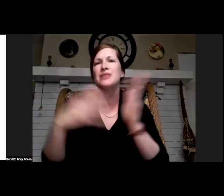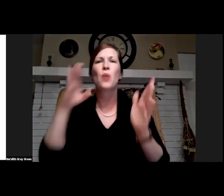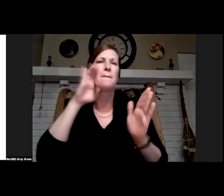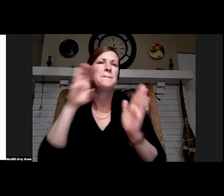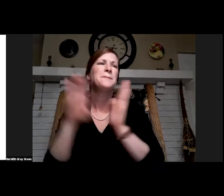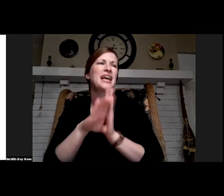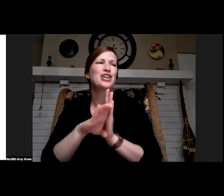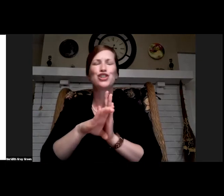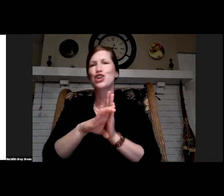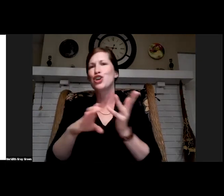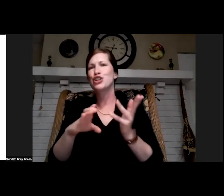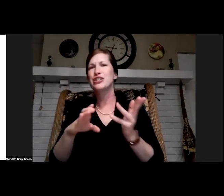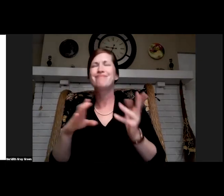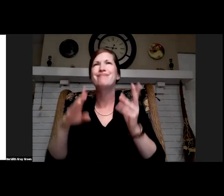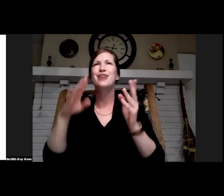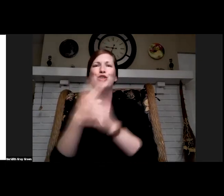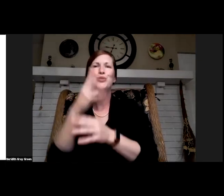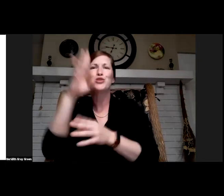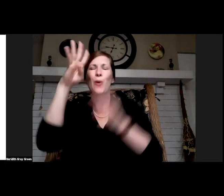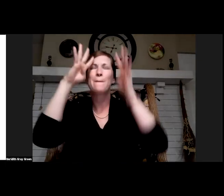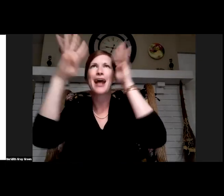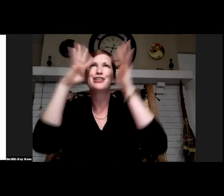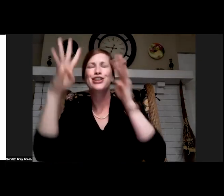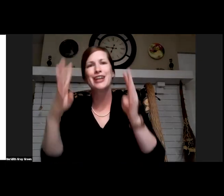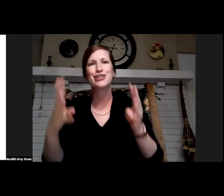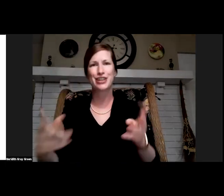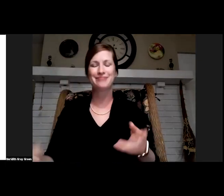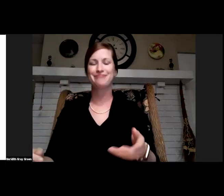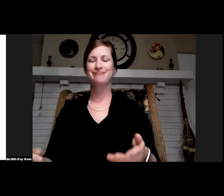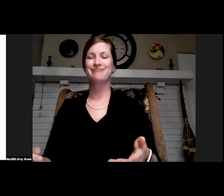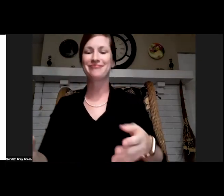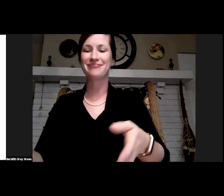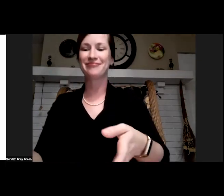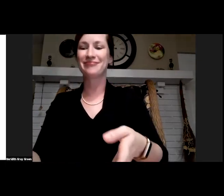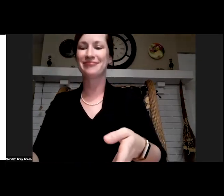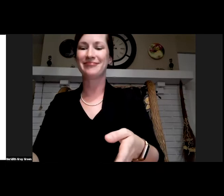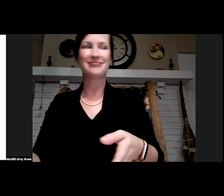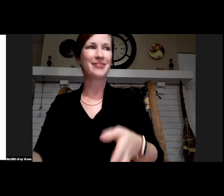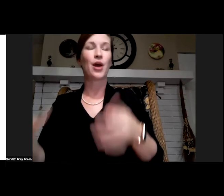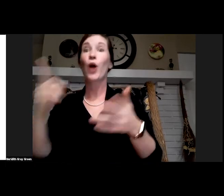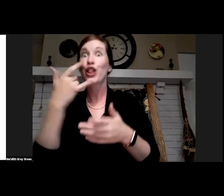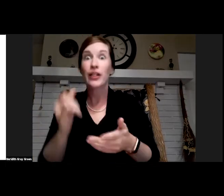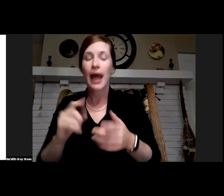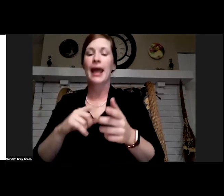And what does it look like? What does it represent in the picture? And you can just use your imagination.